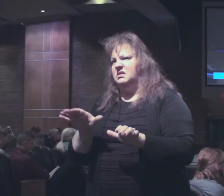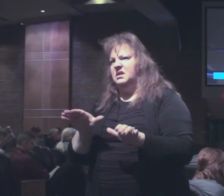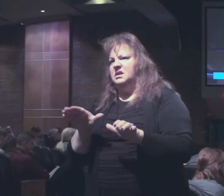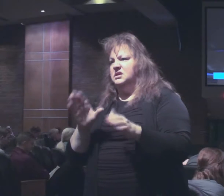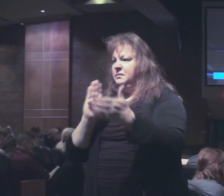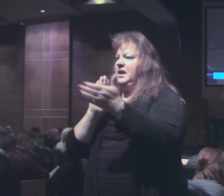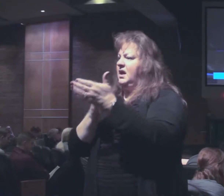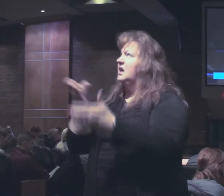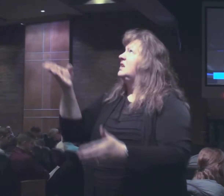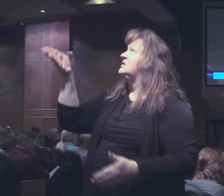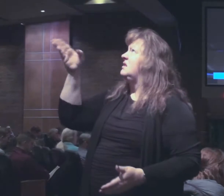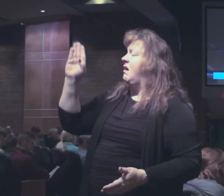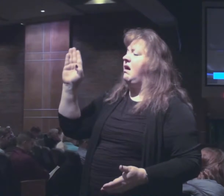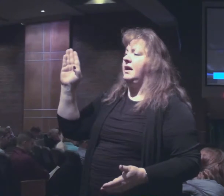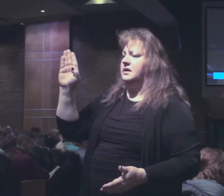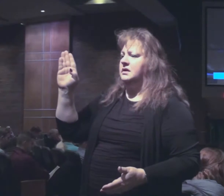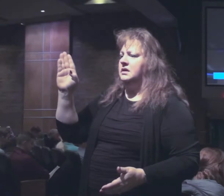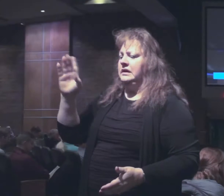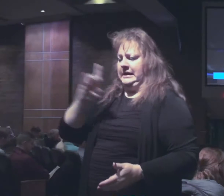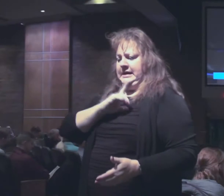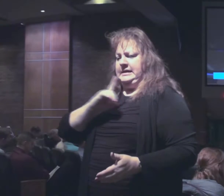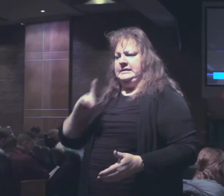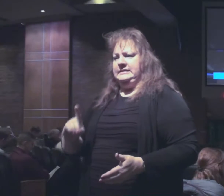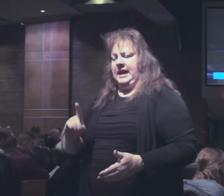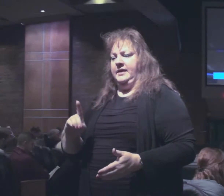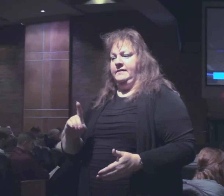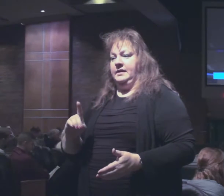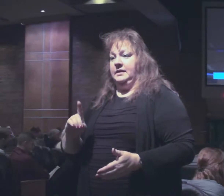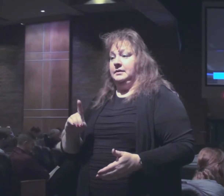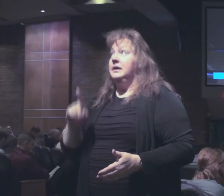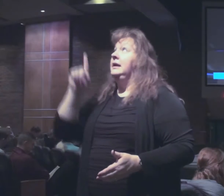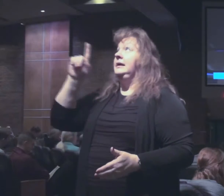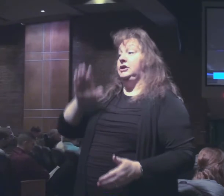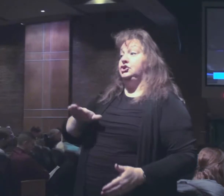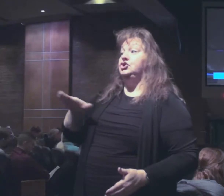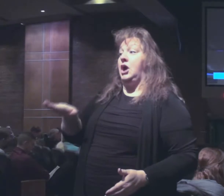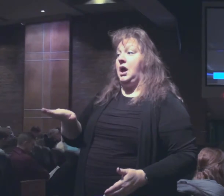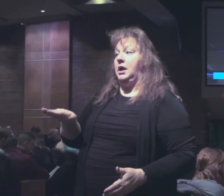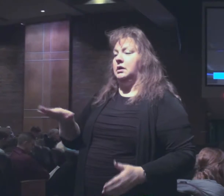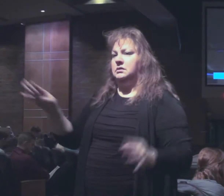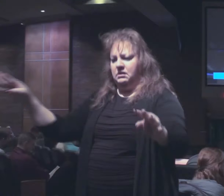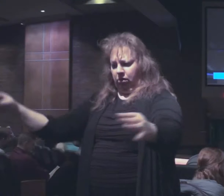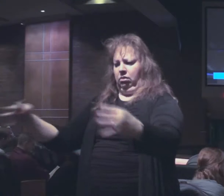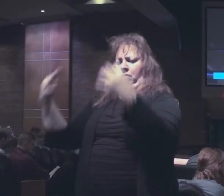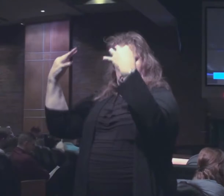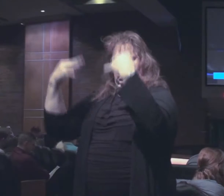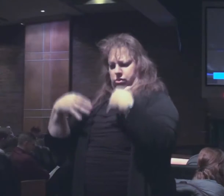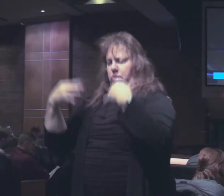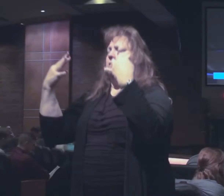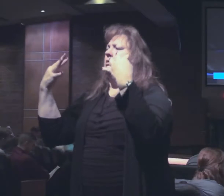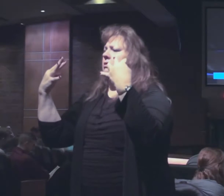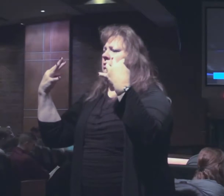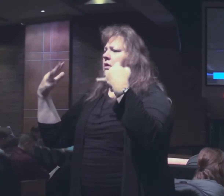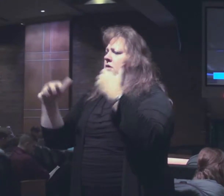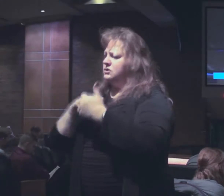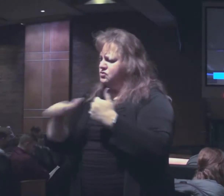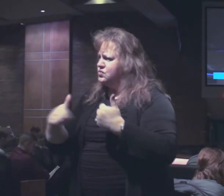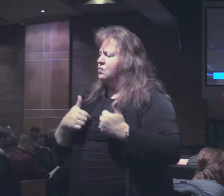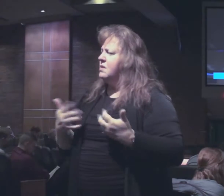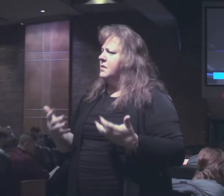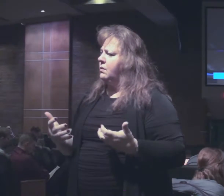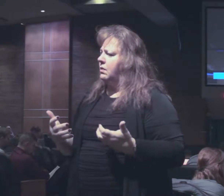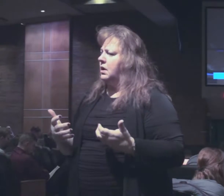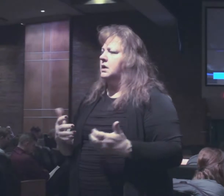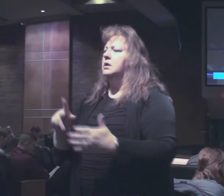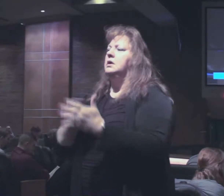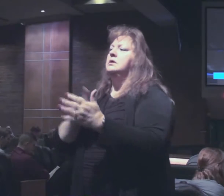opposing God. So David, as a child of God, is an object of this reproach, an attempt to destroy him. Come